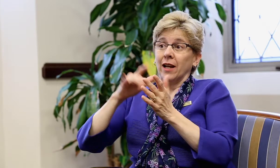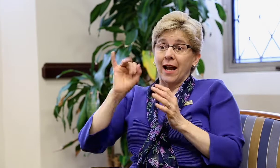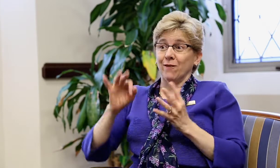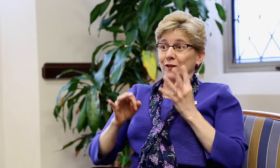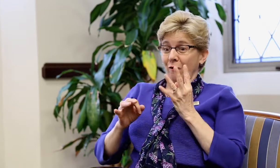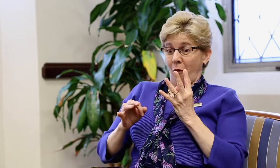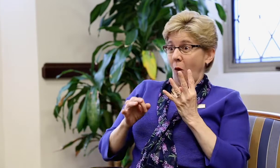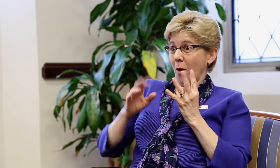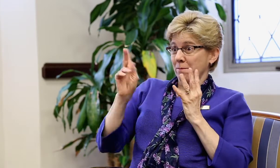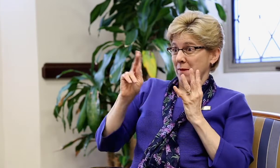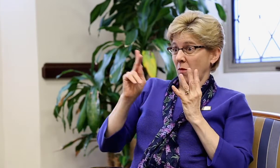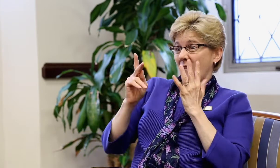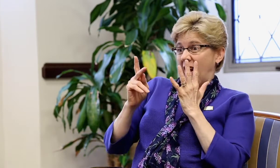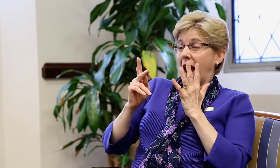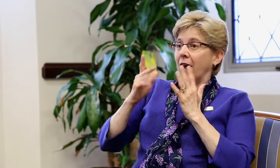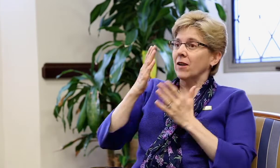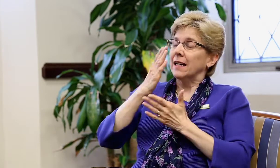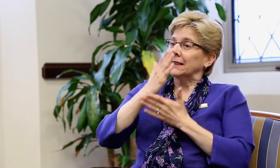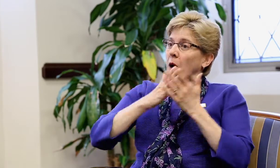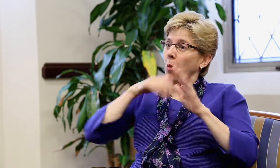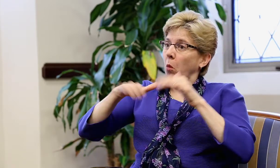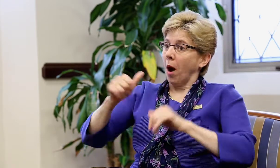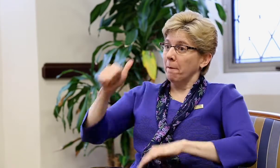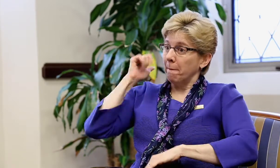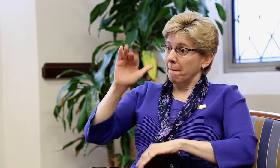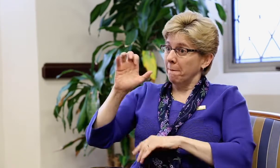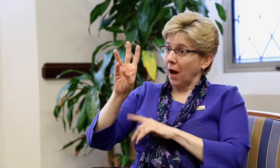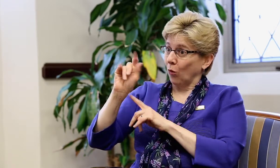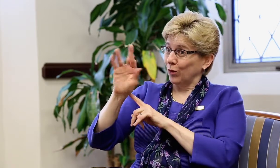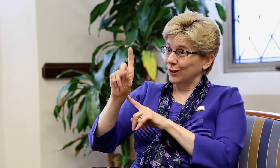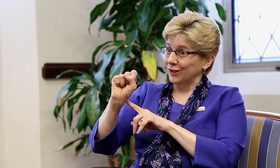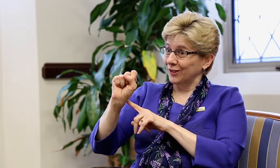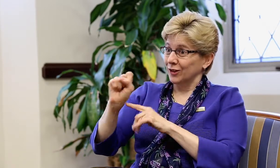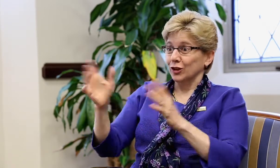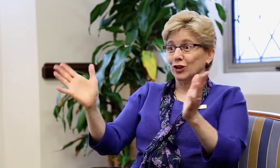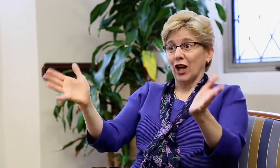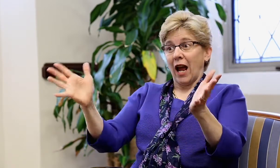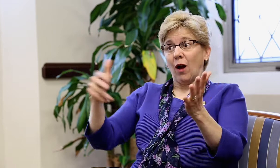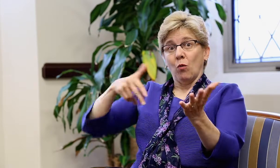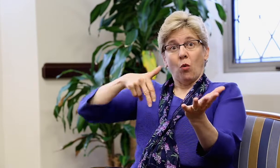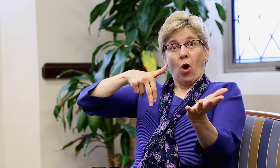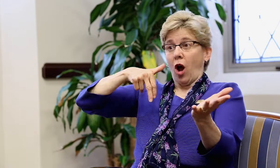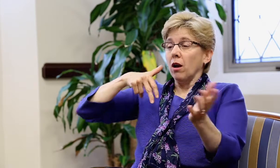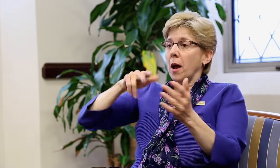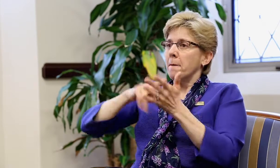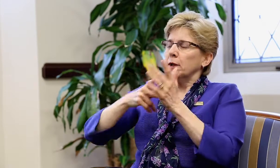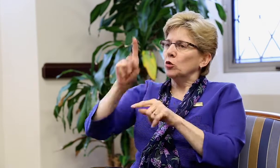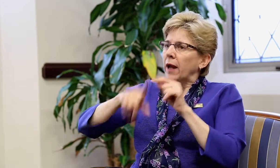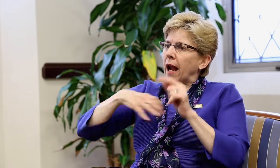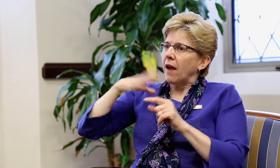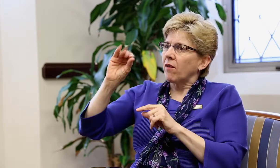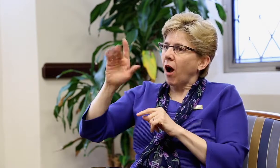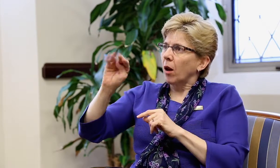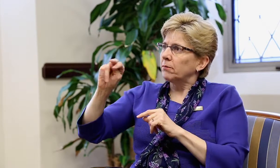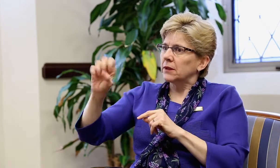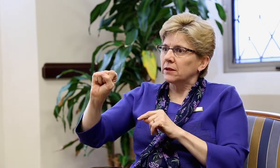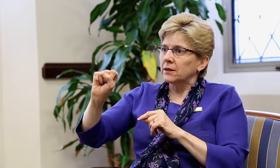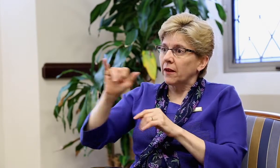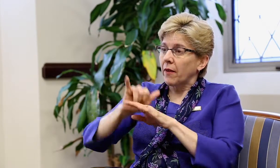sign language. As you increase the number of people, 4 or 5, you actually find sometimes people will walk backwards. And so if there's a